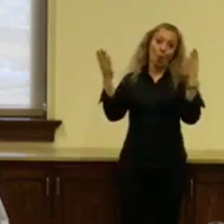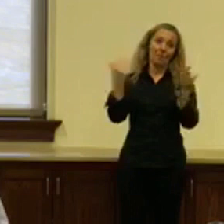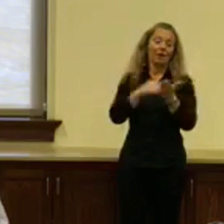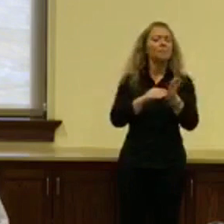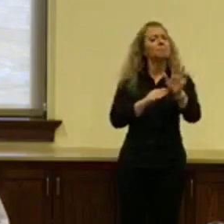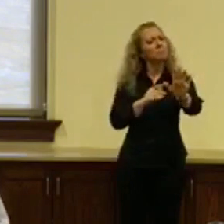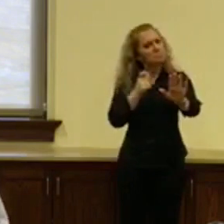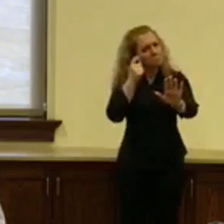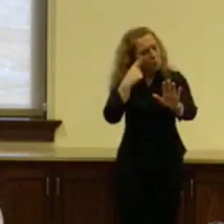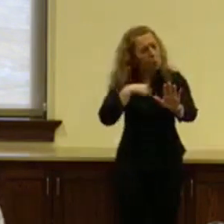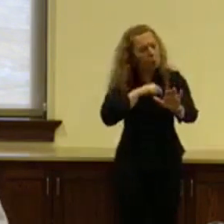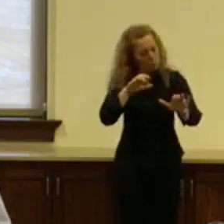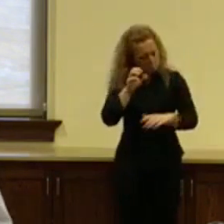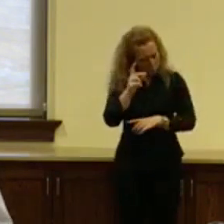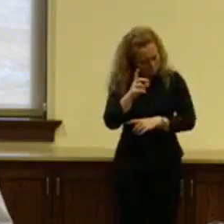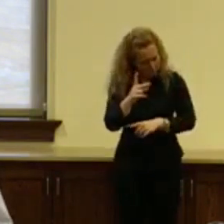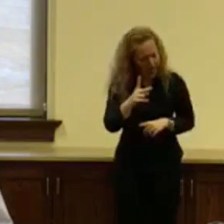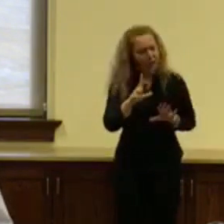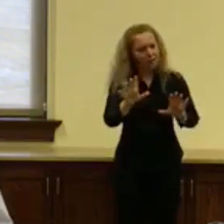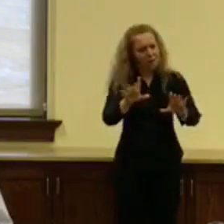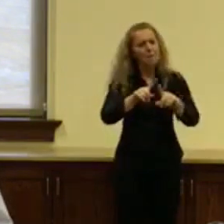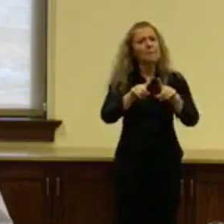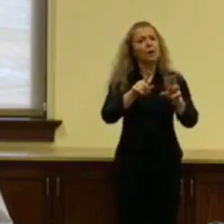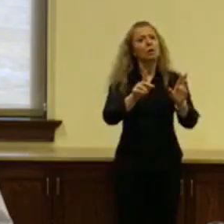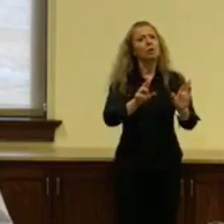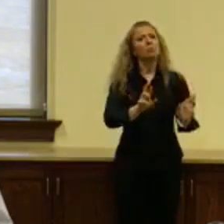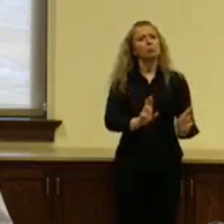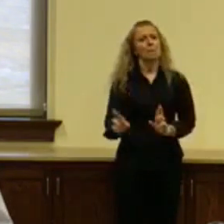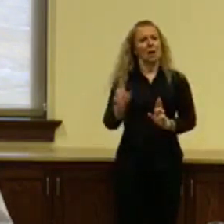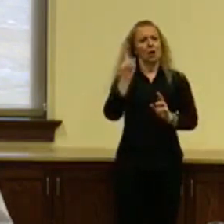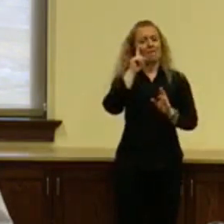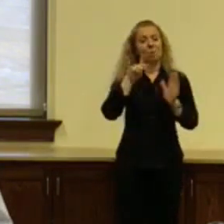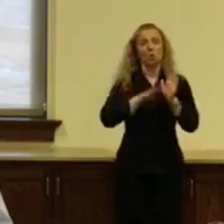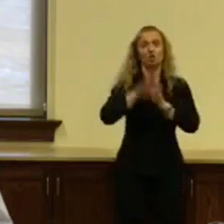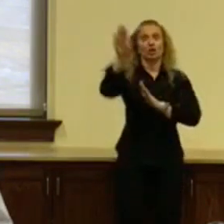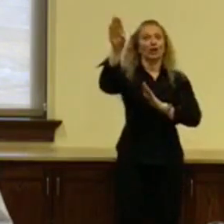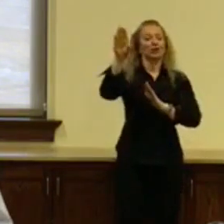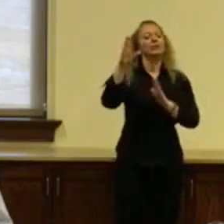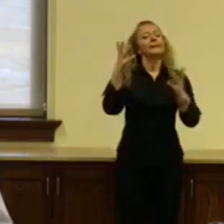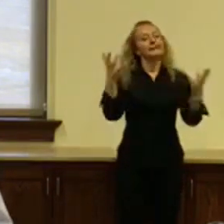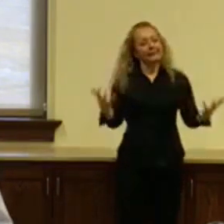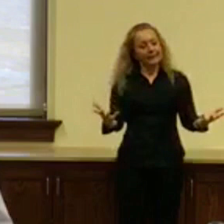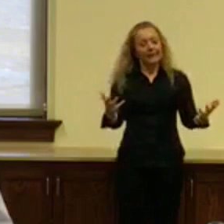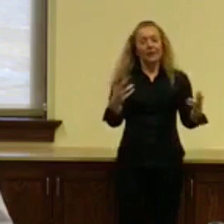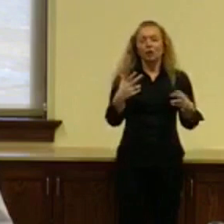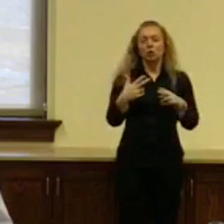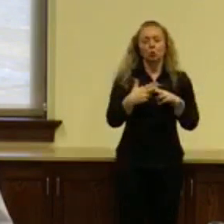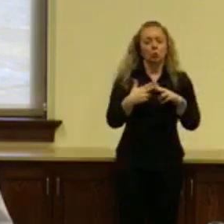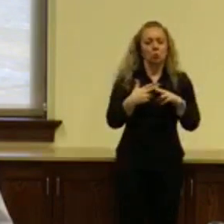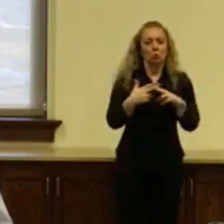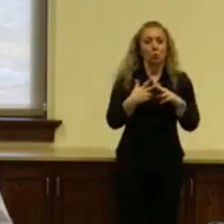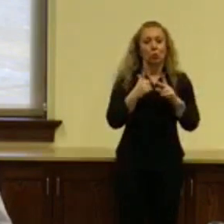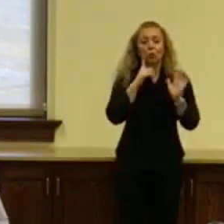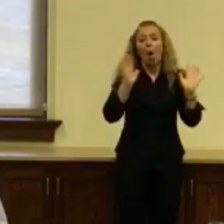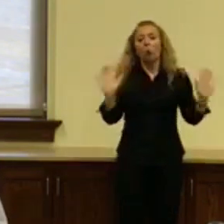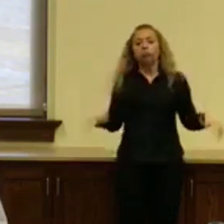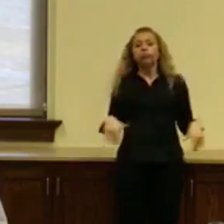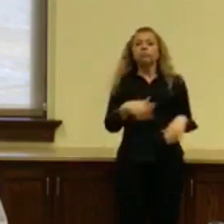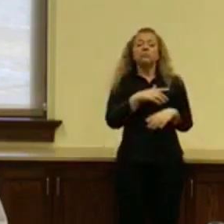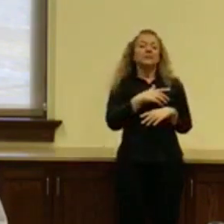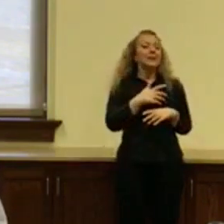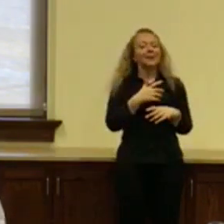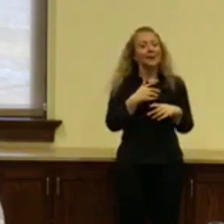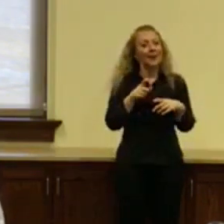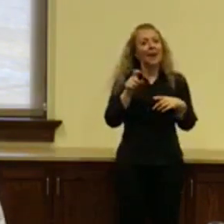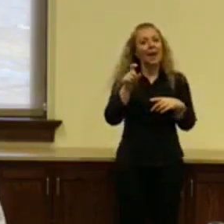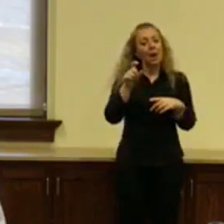okay, we're preparing for a surge. We want to emphasize that it's too soon to let up. We are aware of confirmed cases at nursing homes